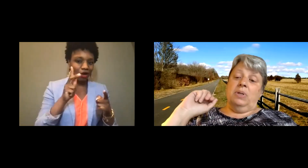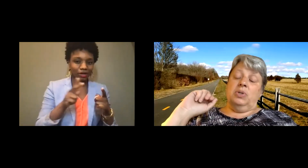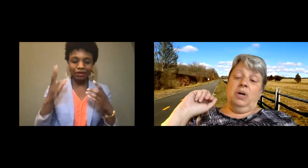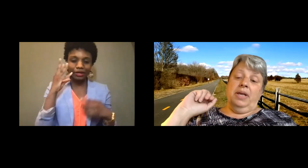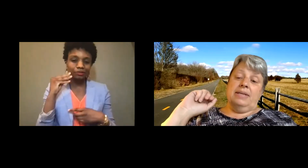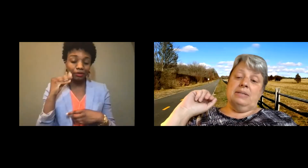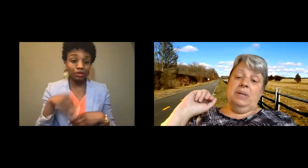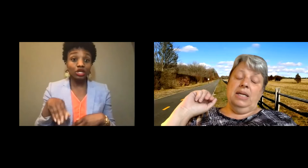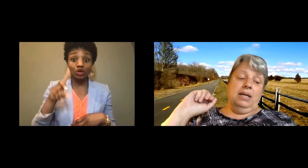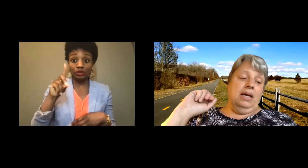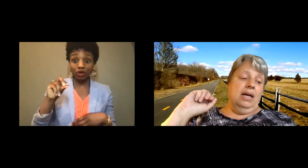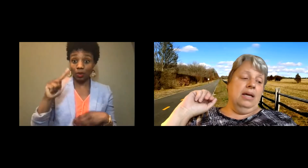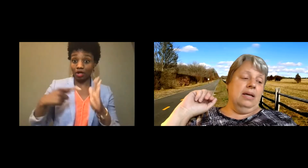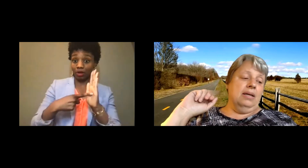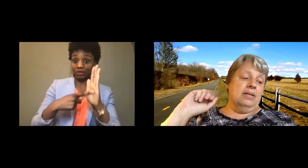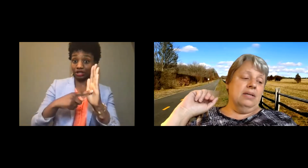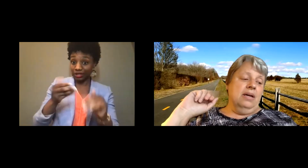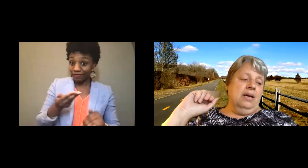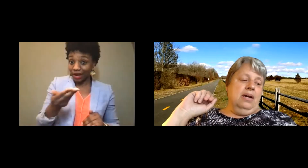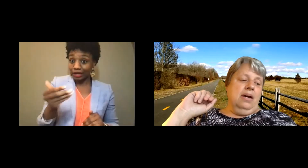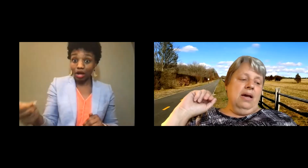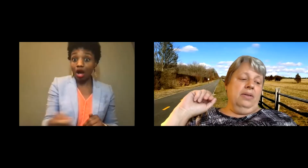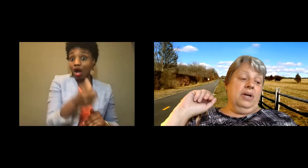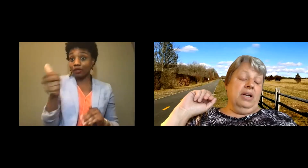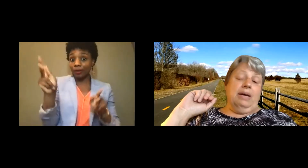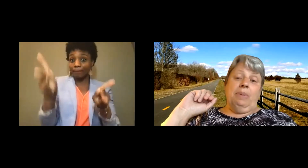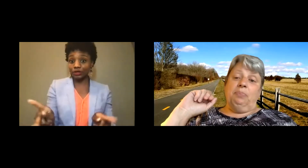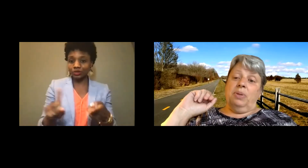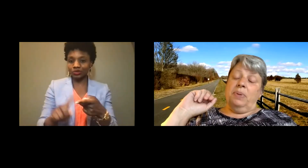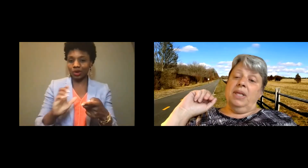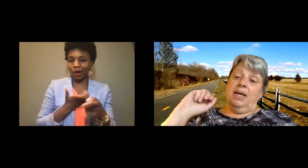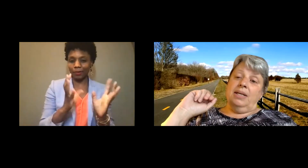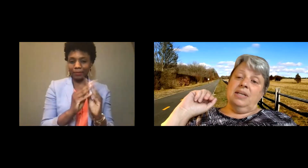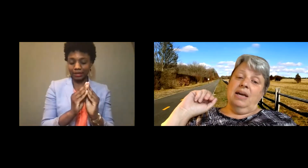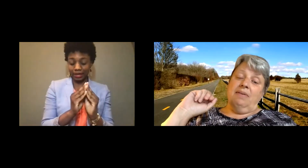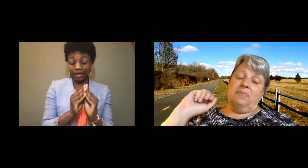to our last meeting, and they're going to come up with a plan to have